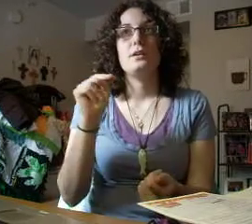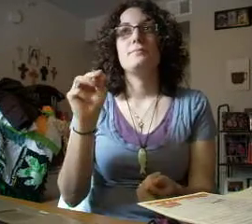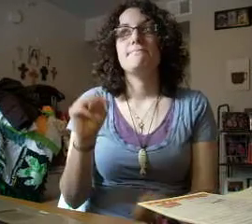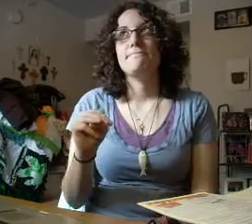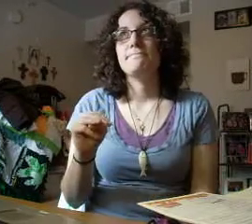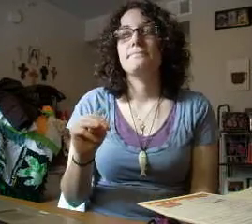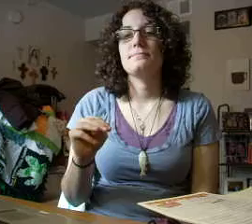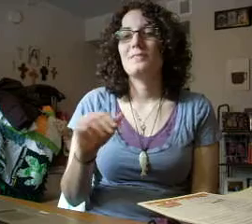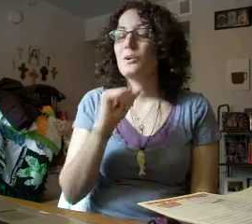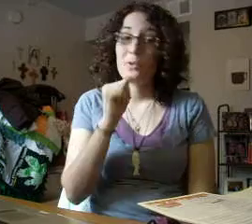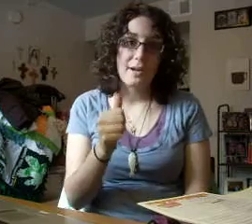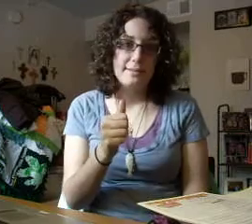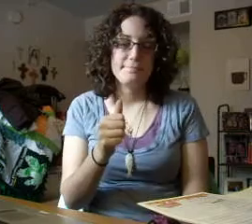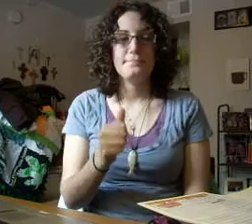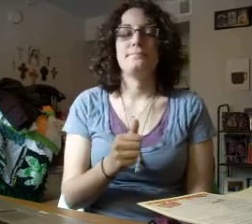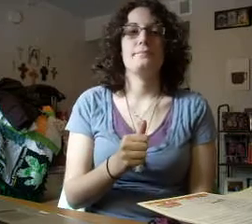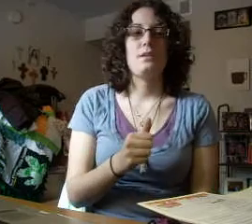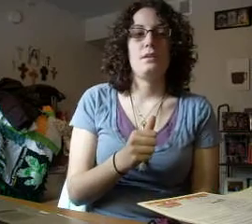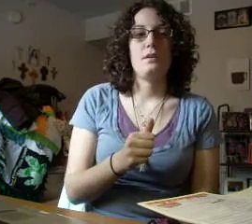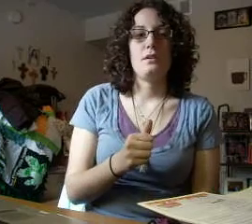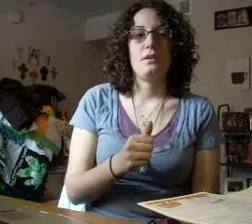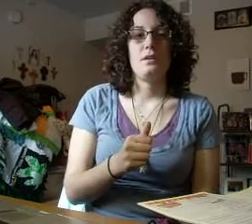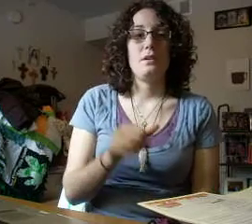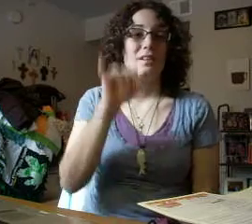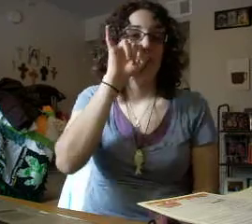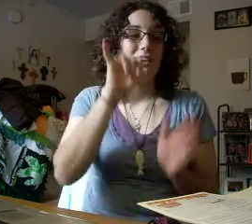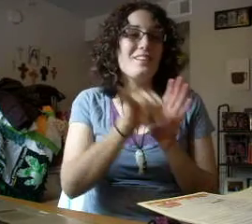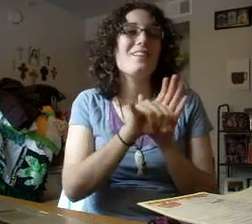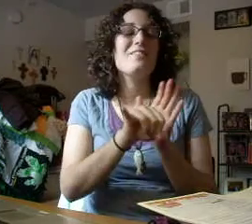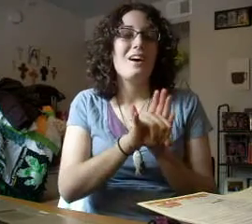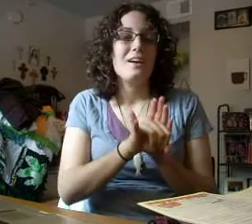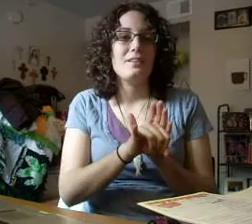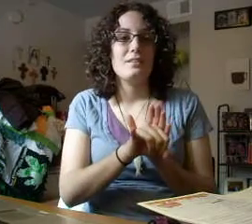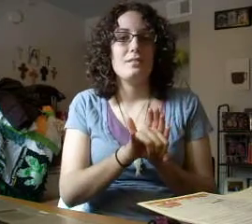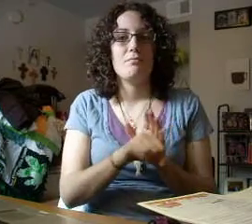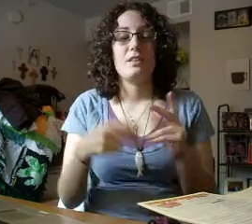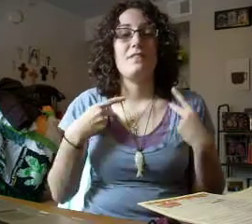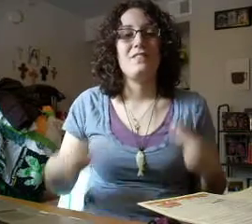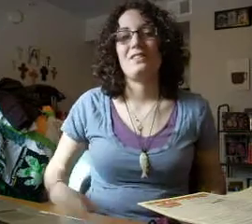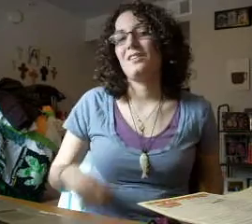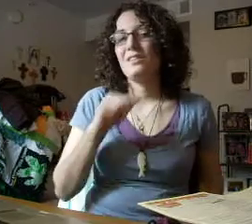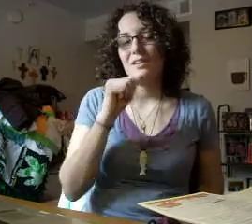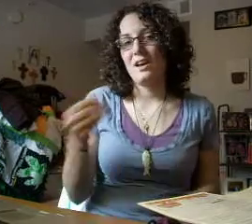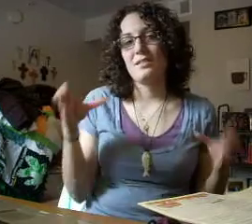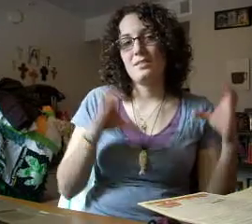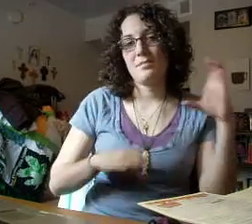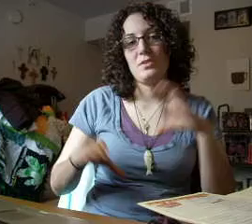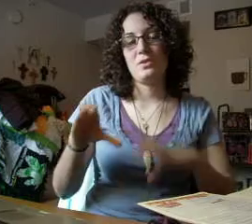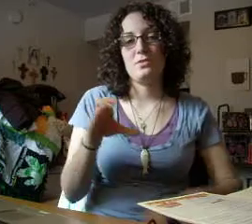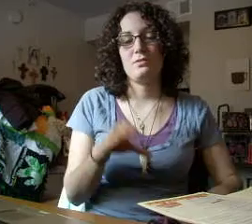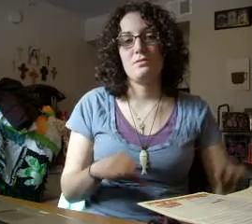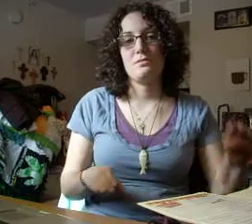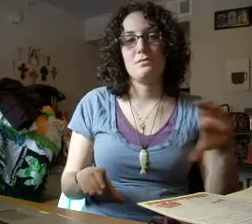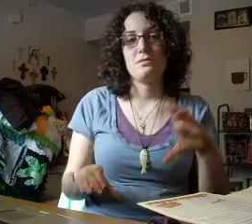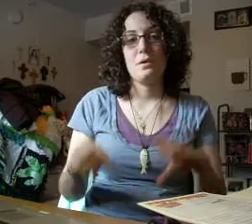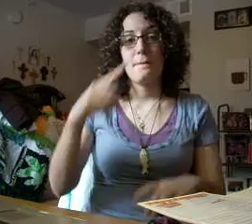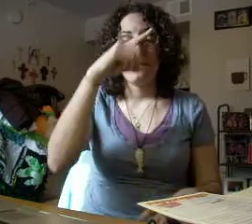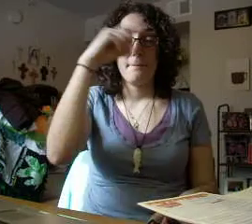or not, of course, as an identifier, but it is physical rather than chemical because it's easy